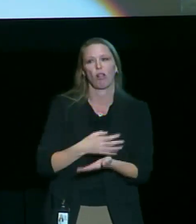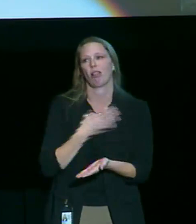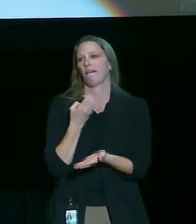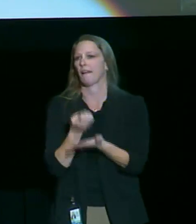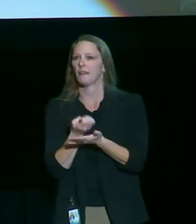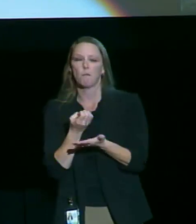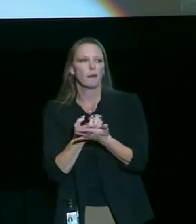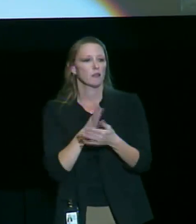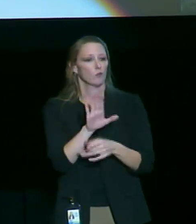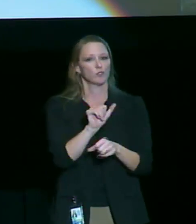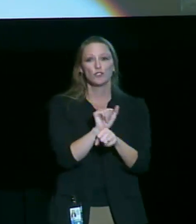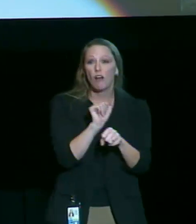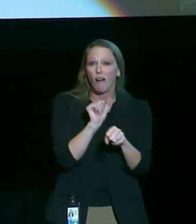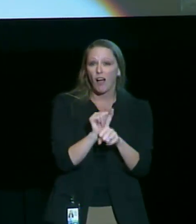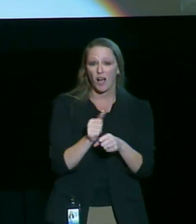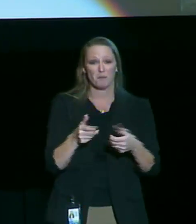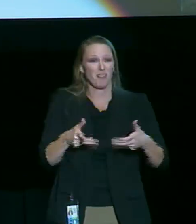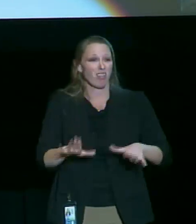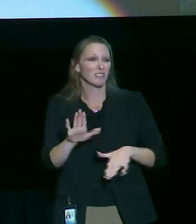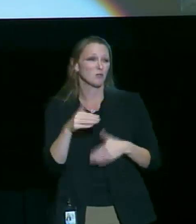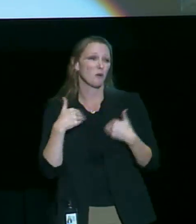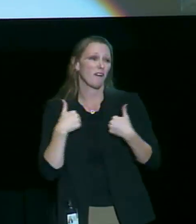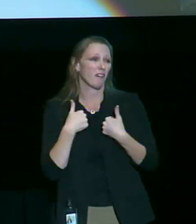economic, jobs, loss of pets.